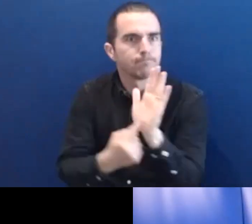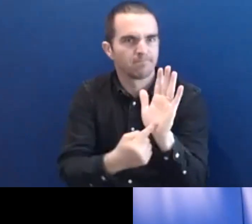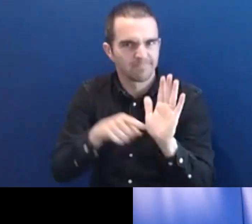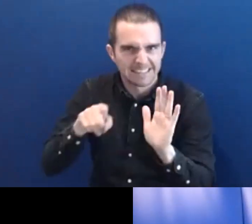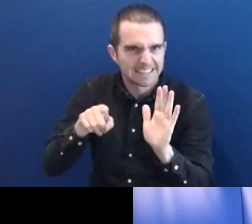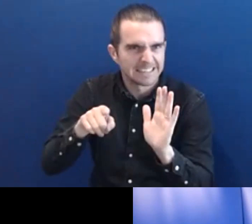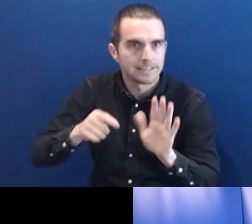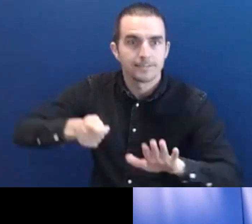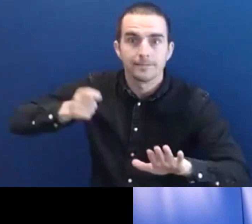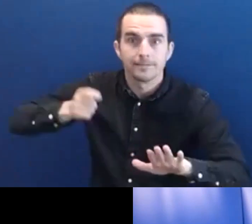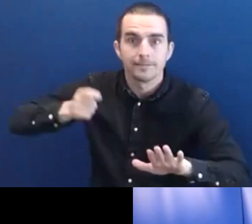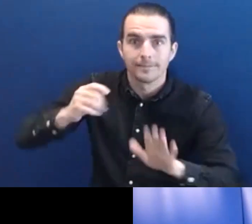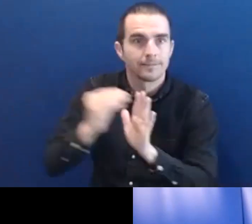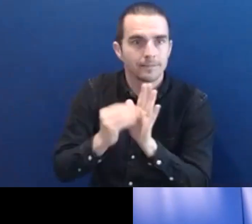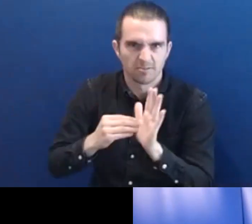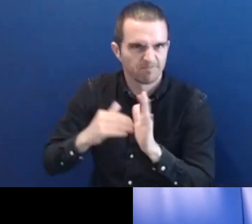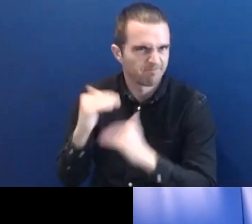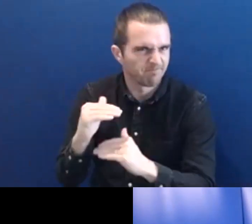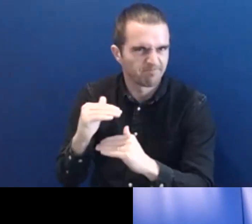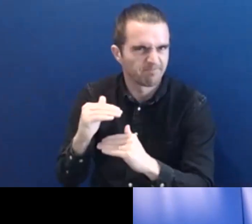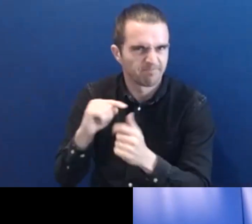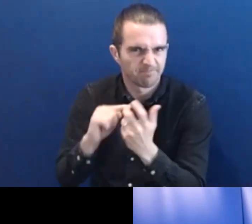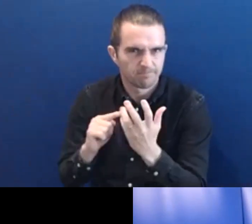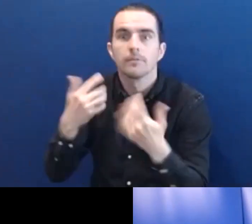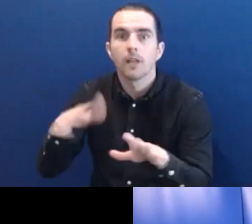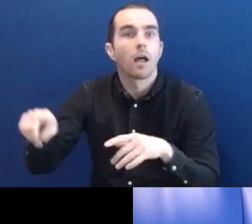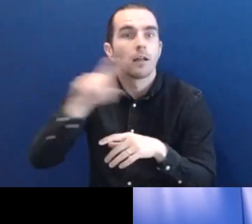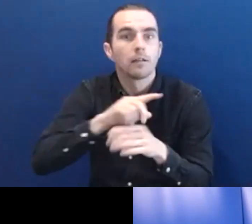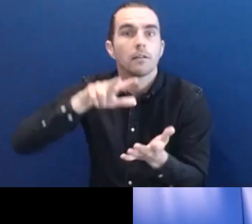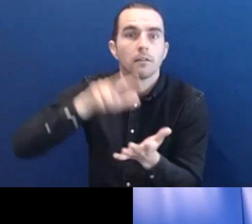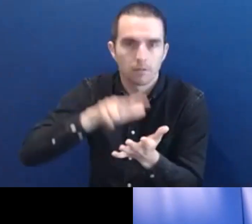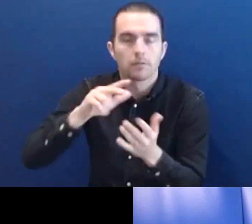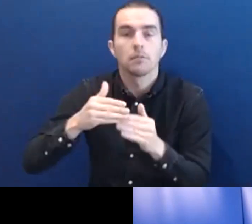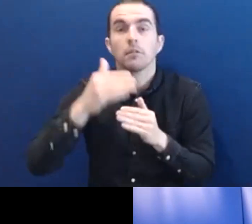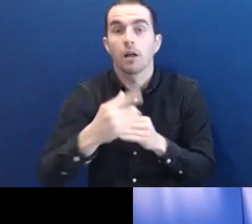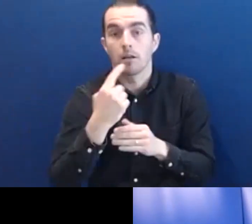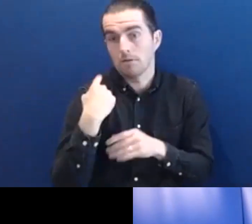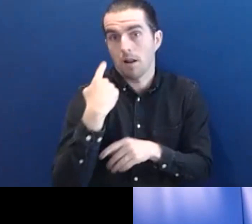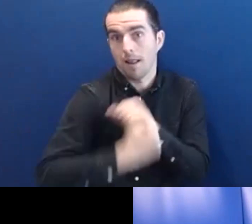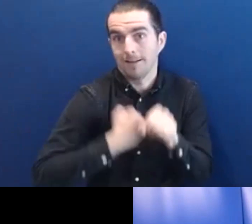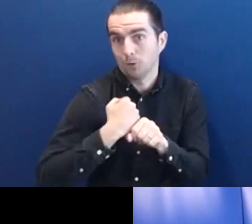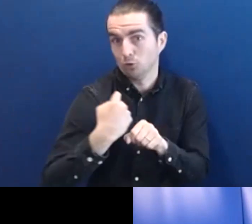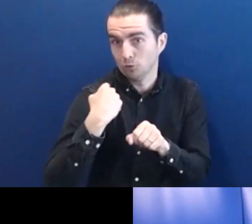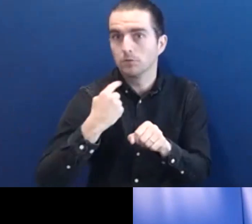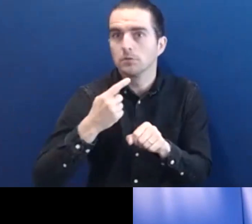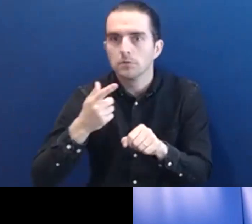activists, dissidents have faced for the past 3 years. So we use this kind of research, for instance, to advocate for a